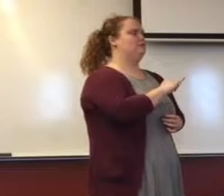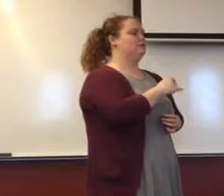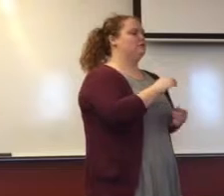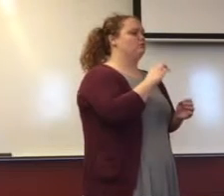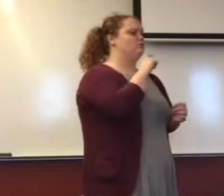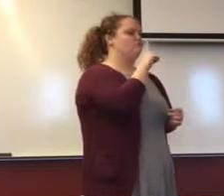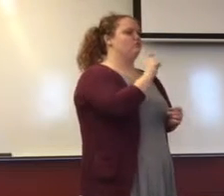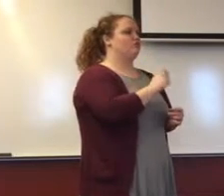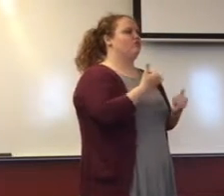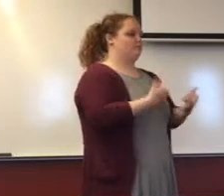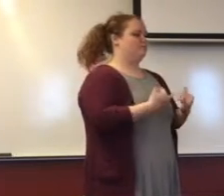You can carry on. Okay.